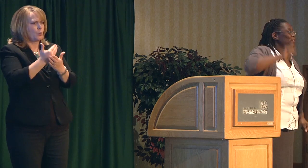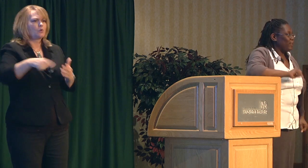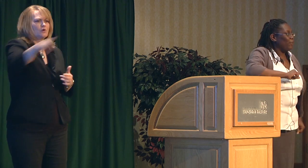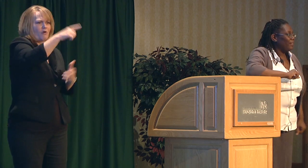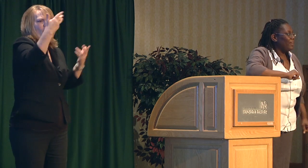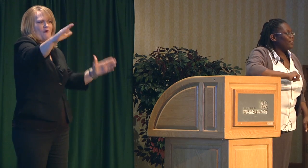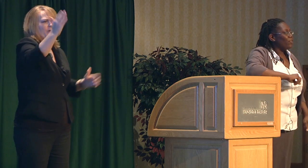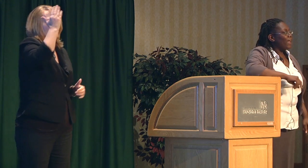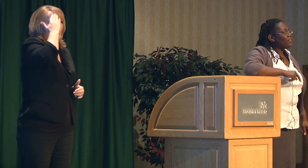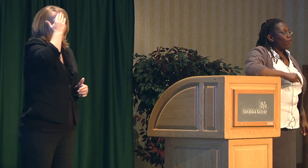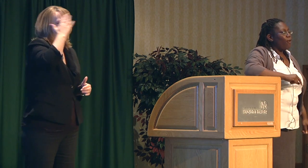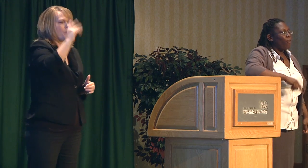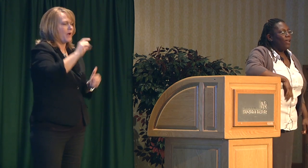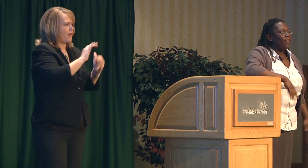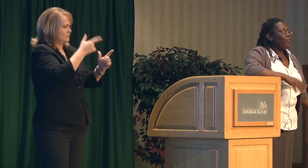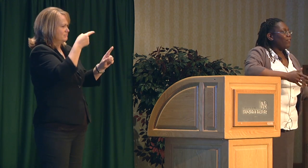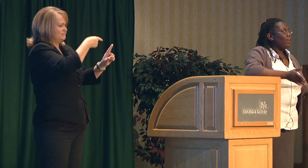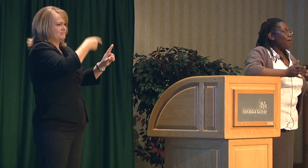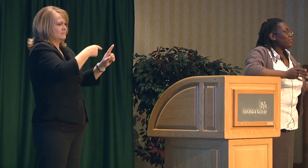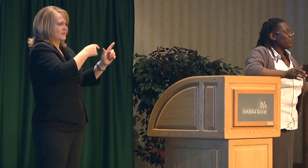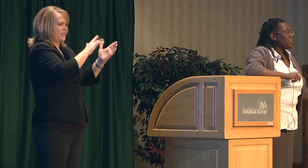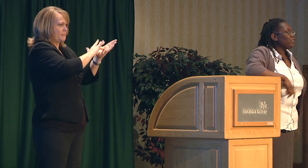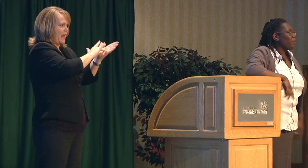get them to know it. So that's the goal. And if you